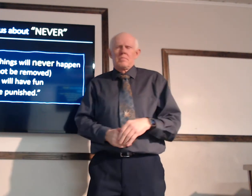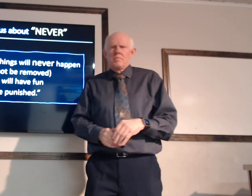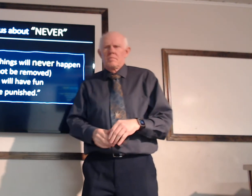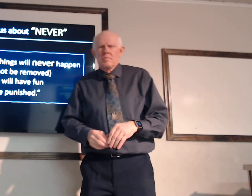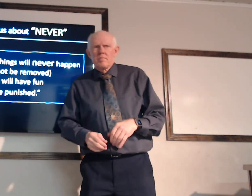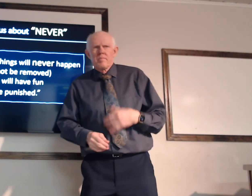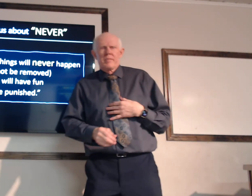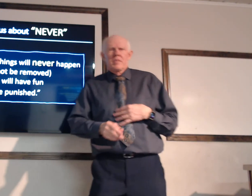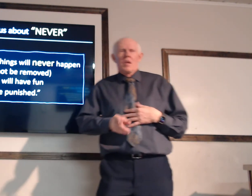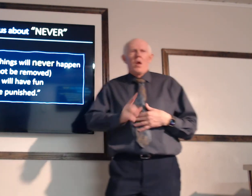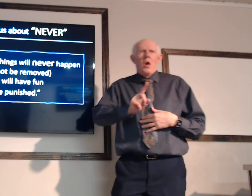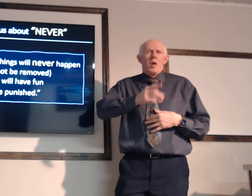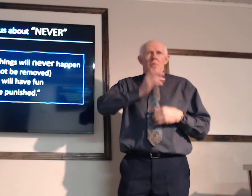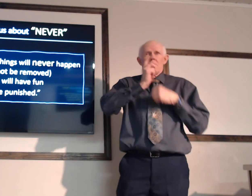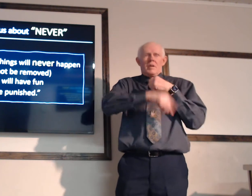These things happen to both the good and the bad.